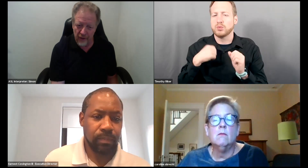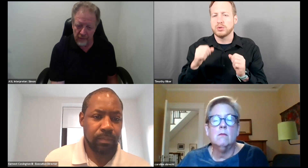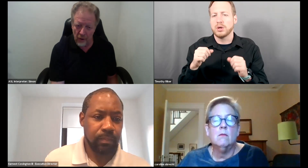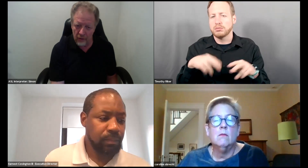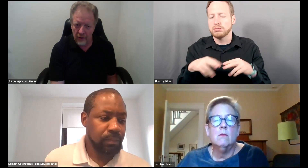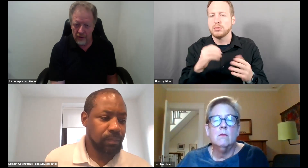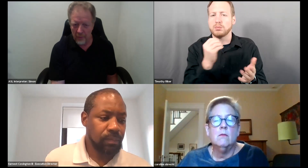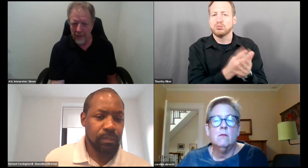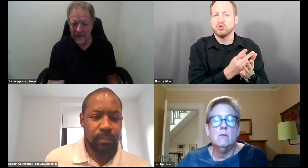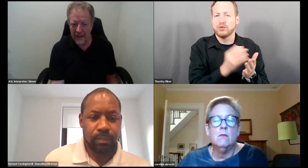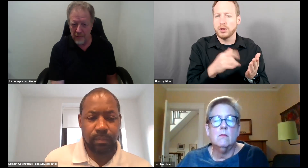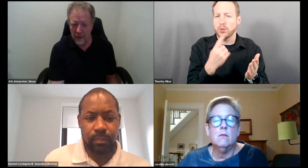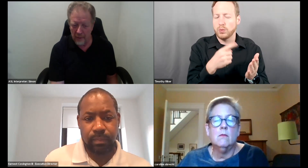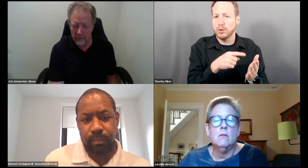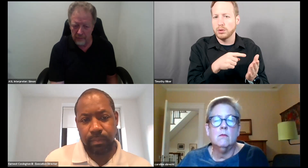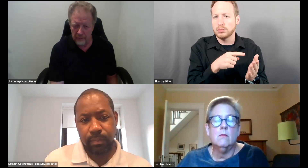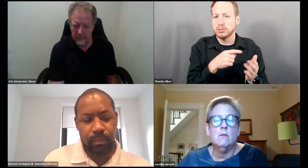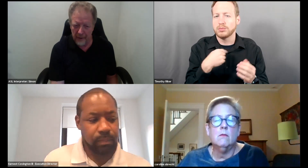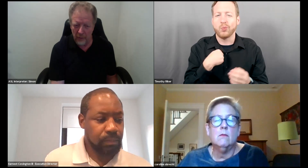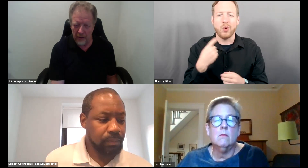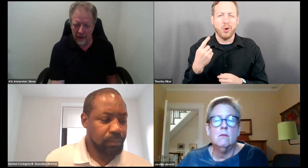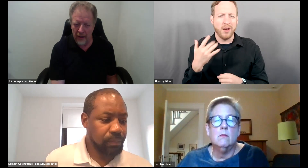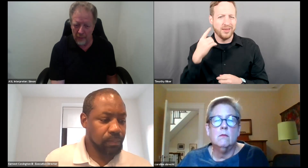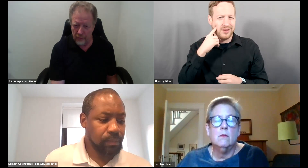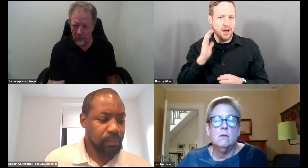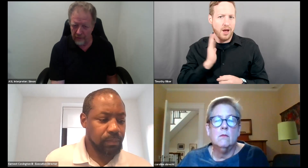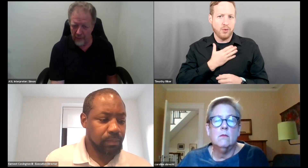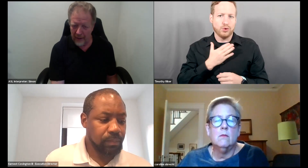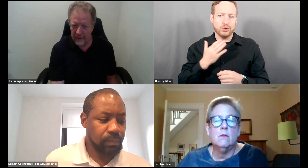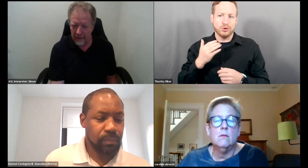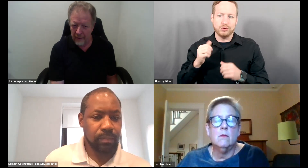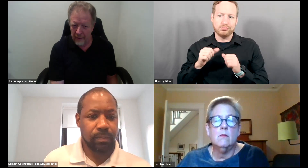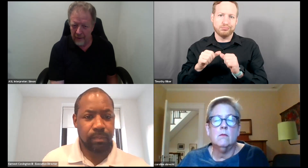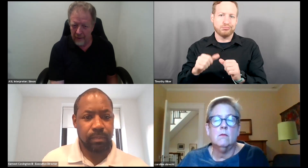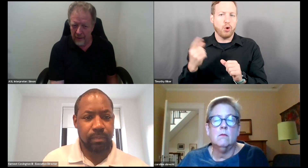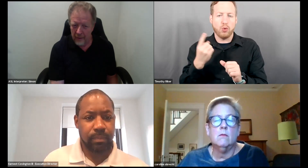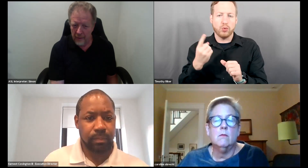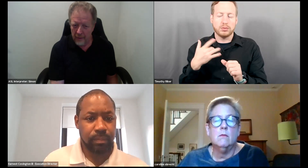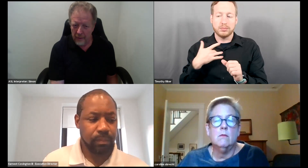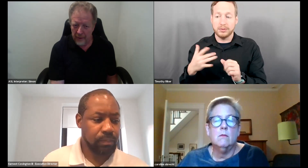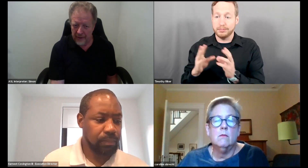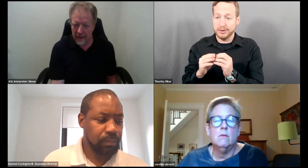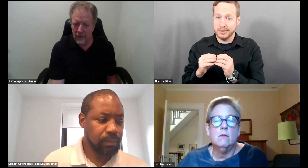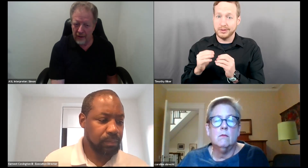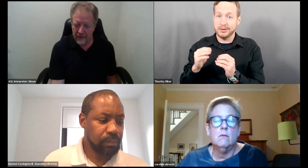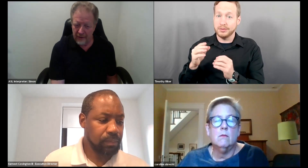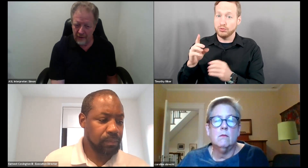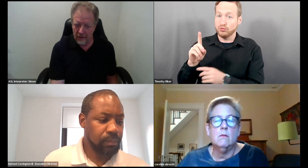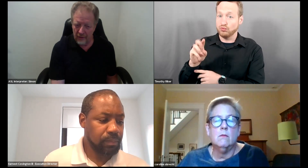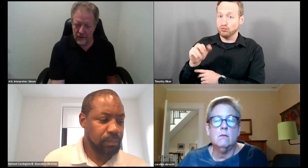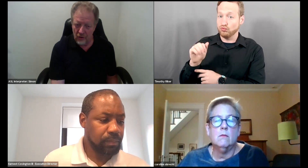draft mode. So maybe at the next meeting, we can get and approve the one for May. Because I know